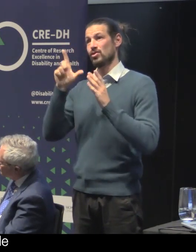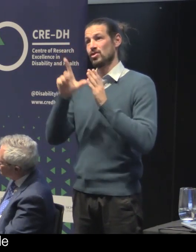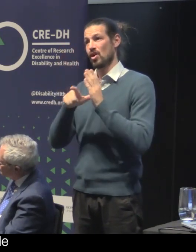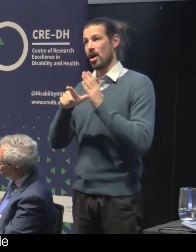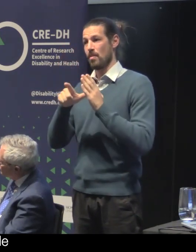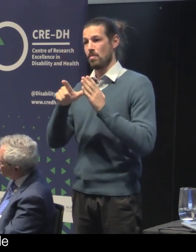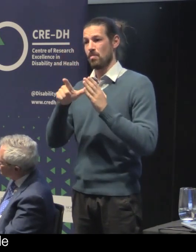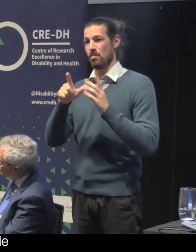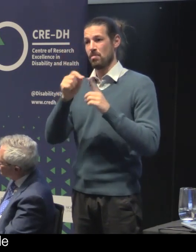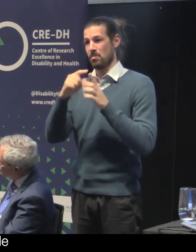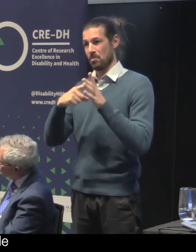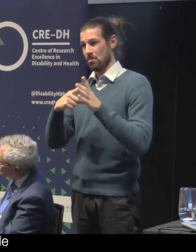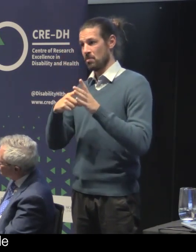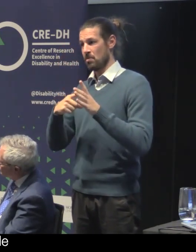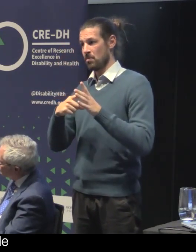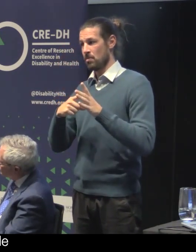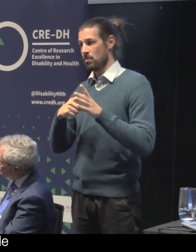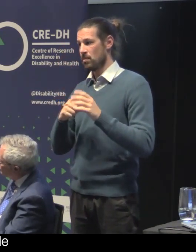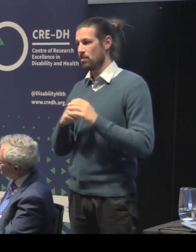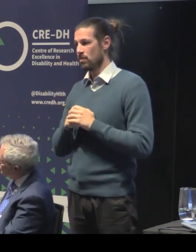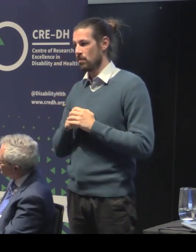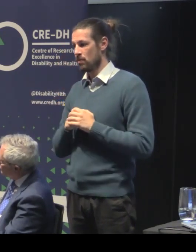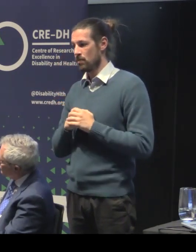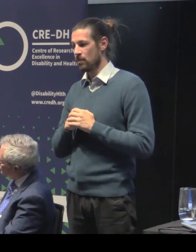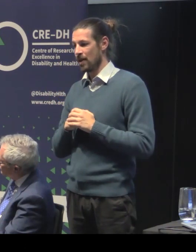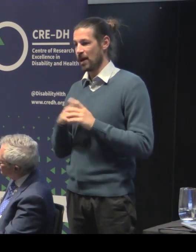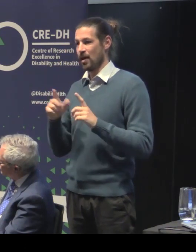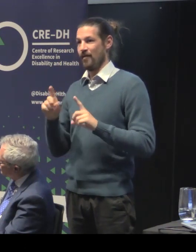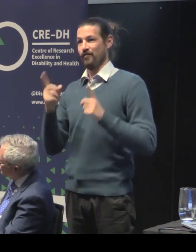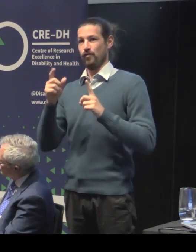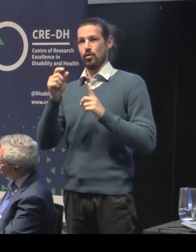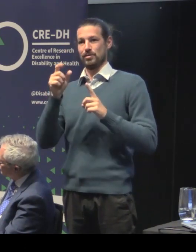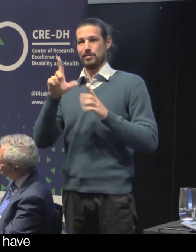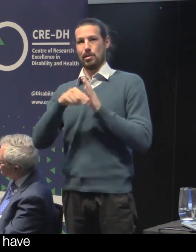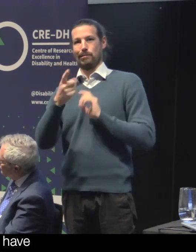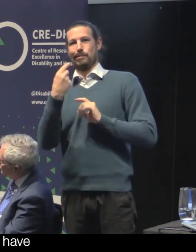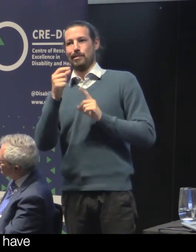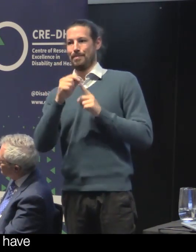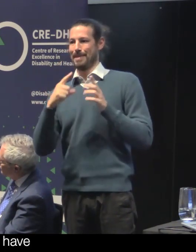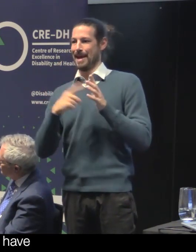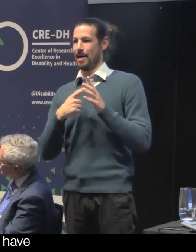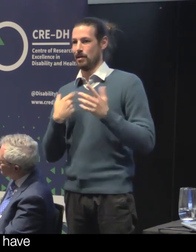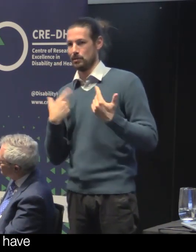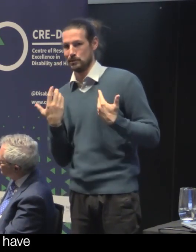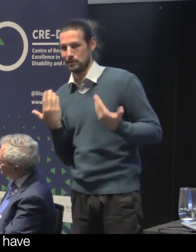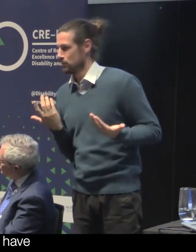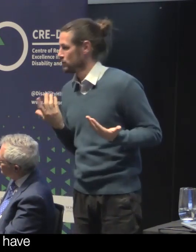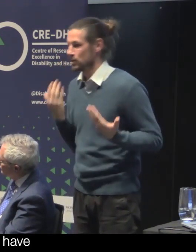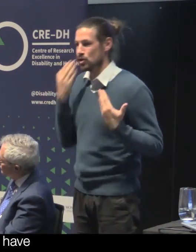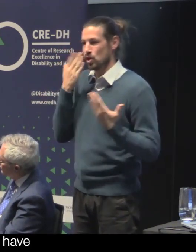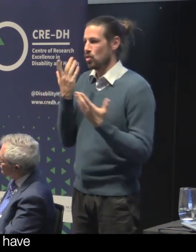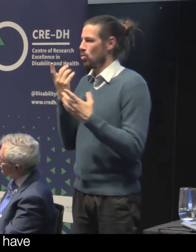when they've effectively needed a personal assistant, but they don't really have anyone to talk to